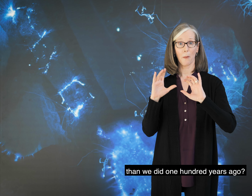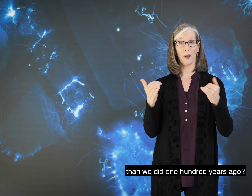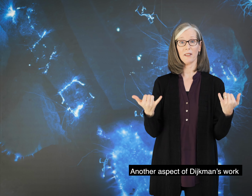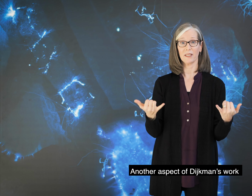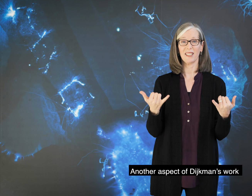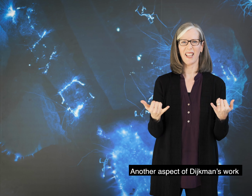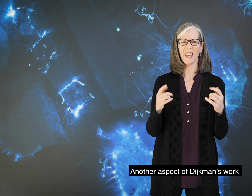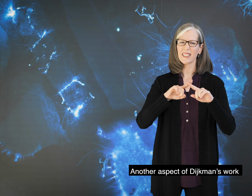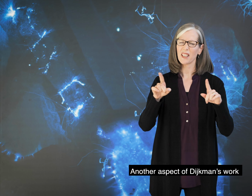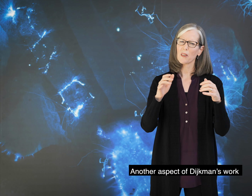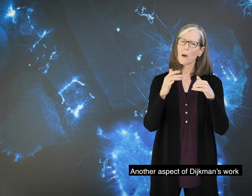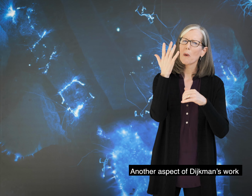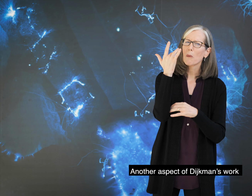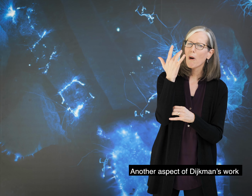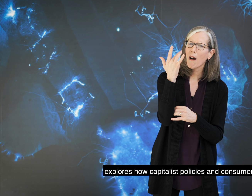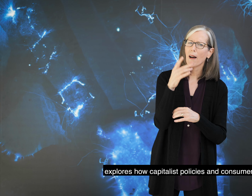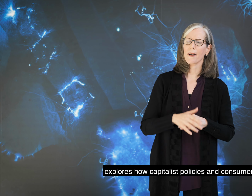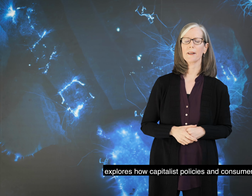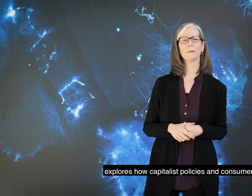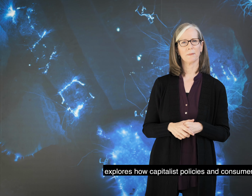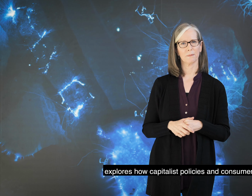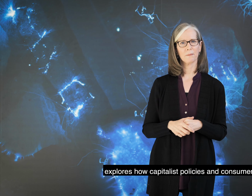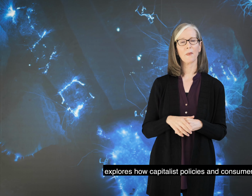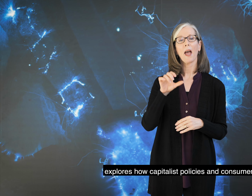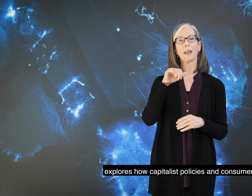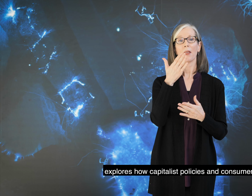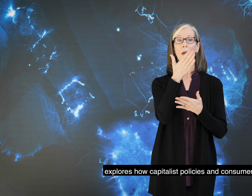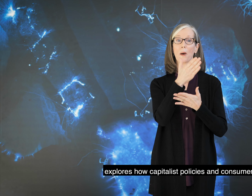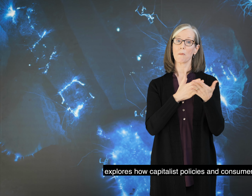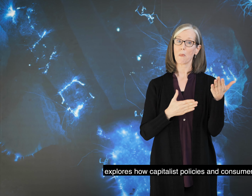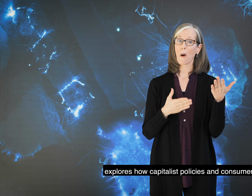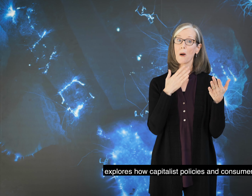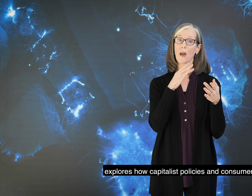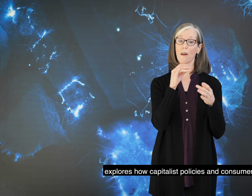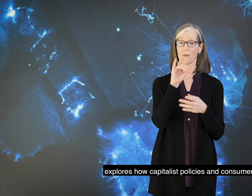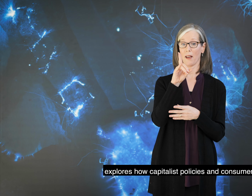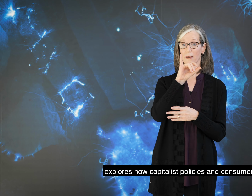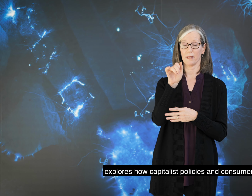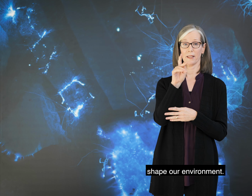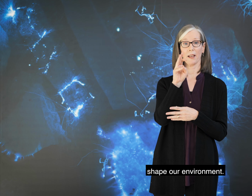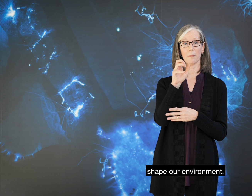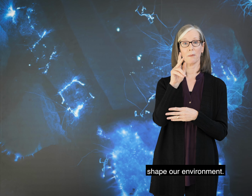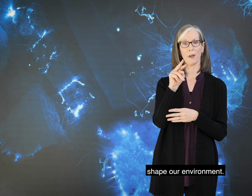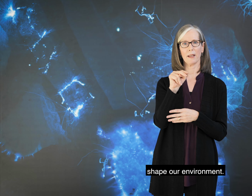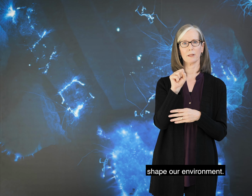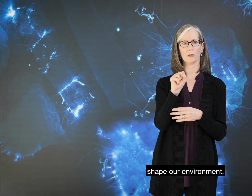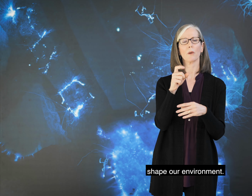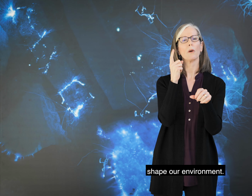Another aspect of Dyckman's work explores how capitalist policies and consumerism shape our environment.